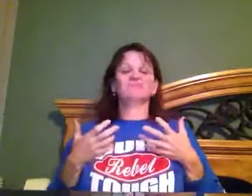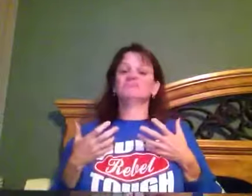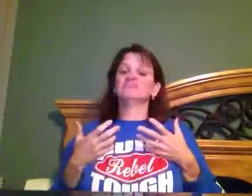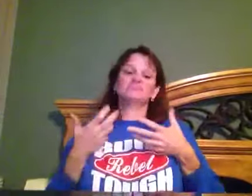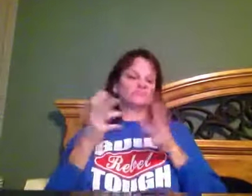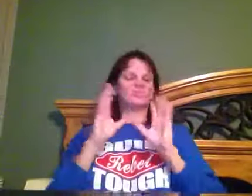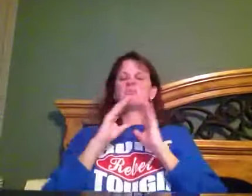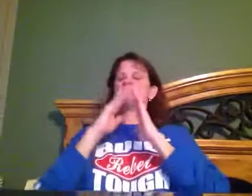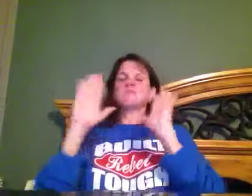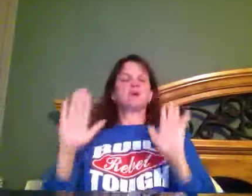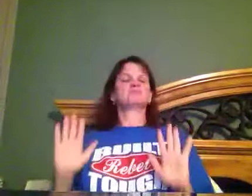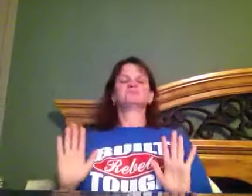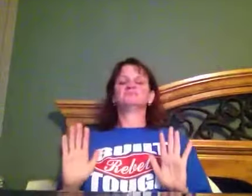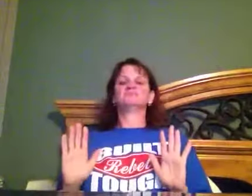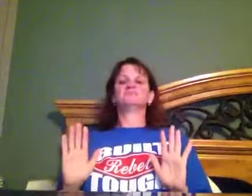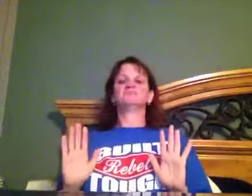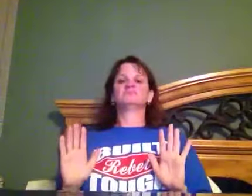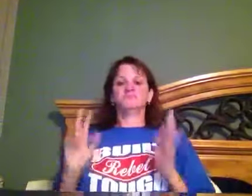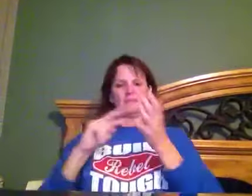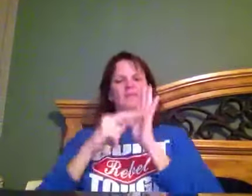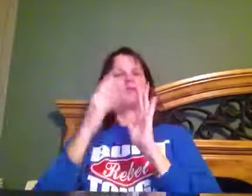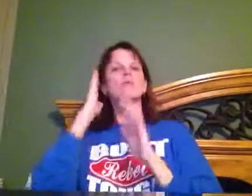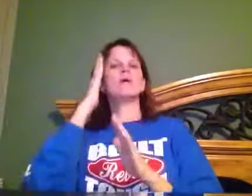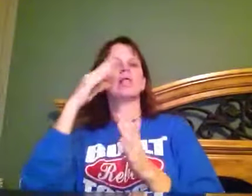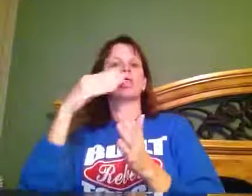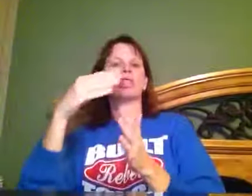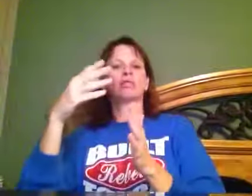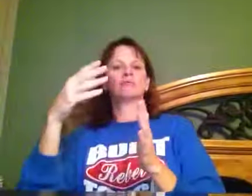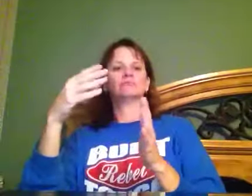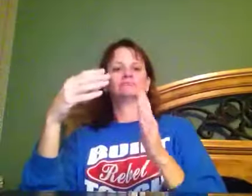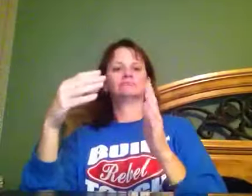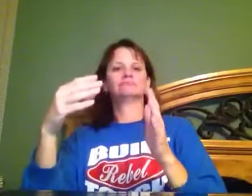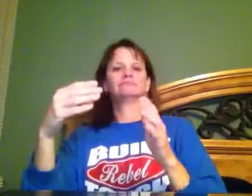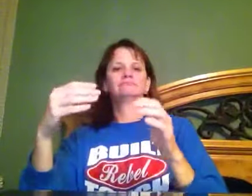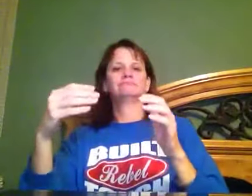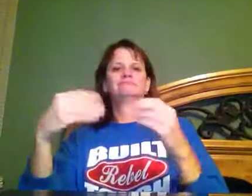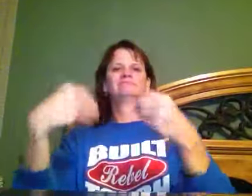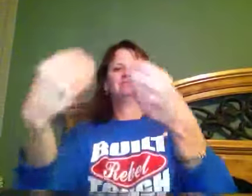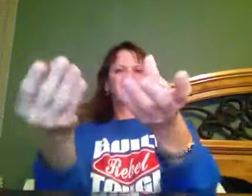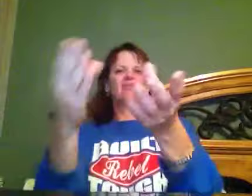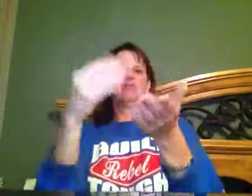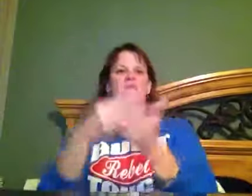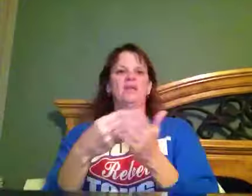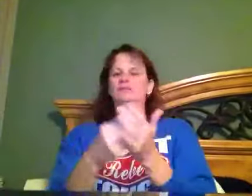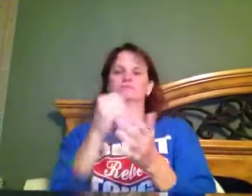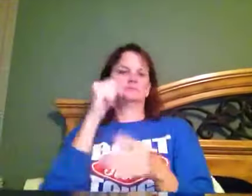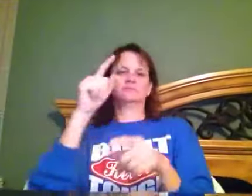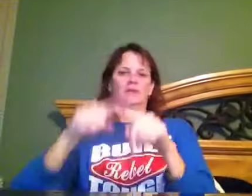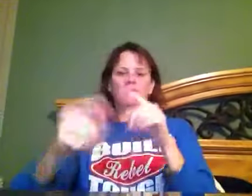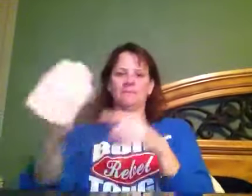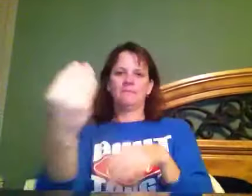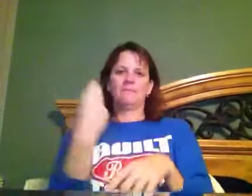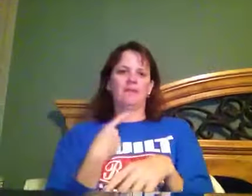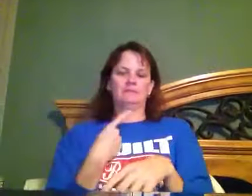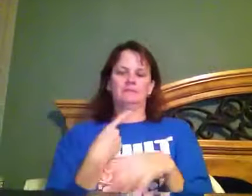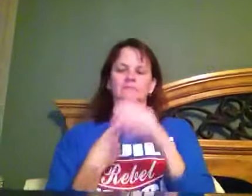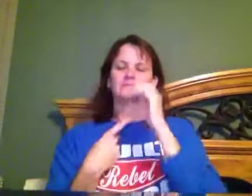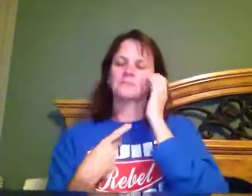you're comfortable with, but also show sincere earnest in a home. Some people make several offers on lots of homes all at the same time